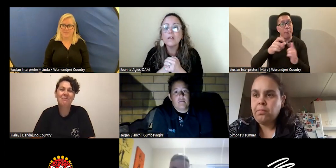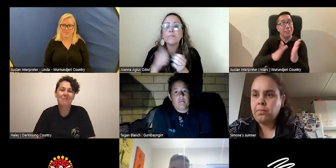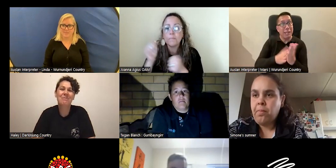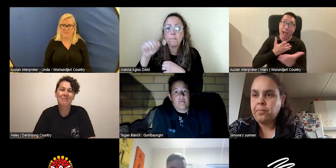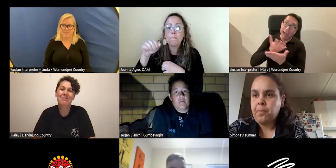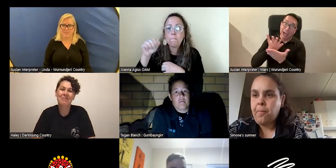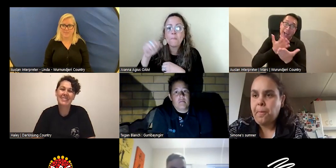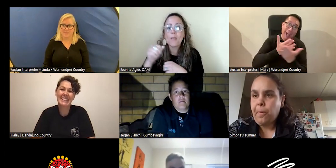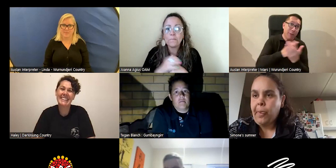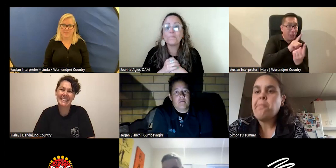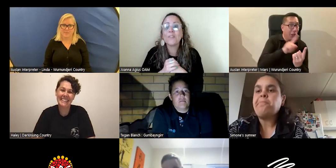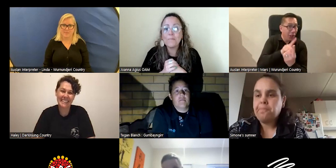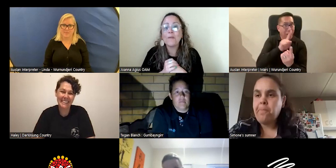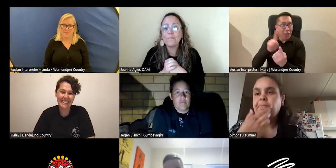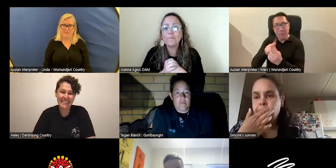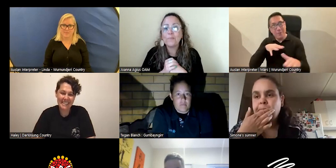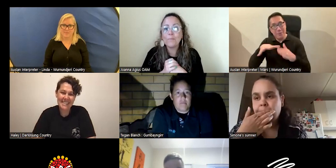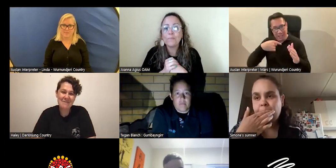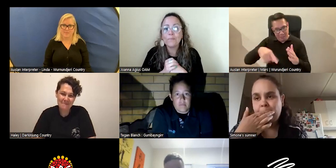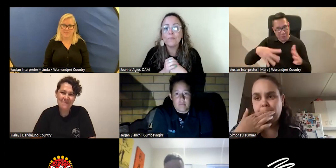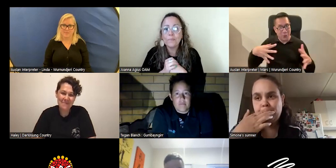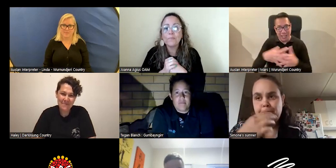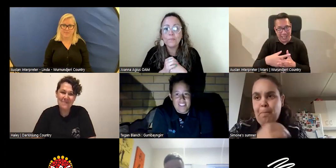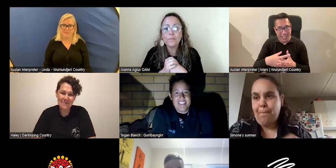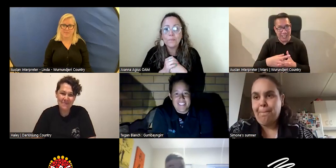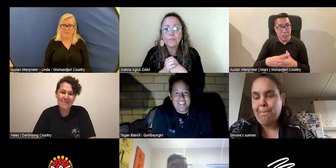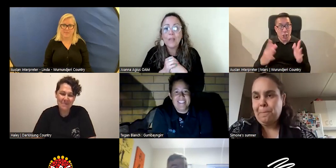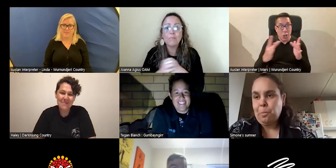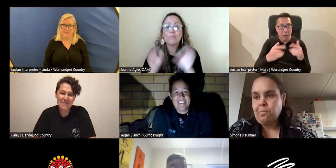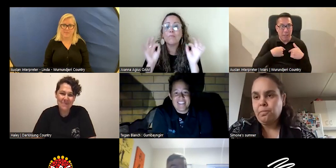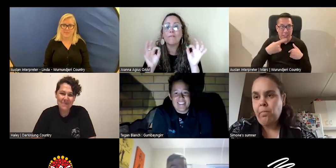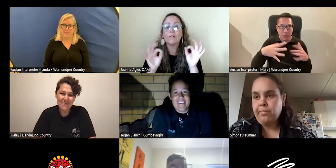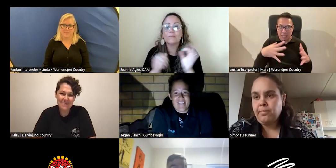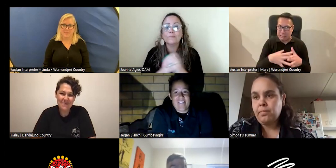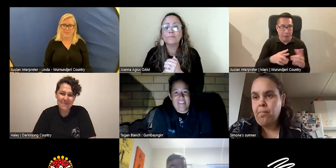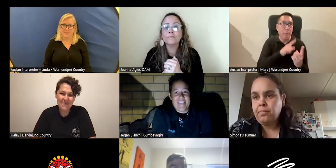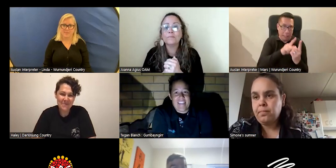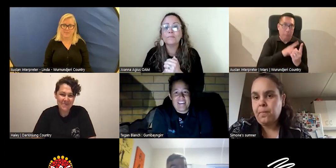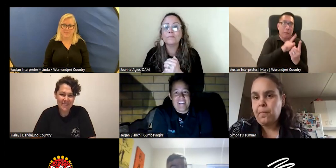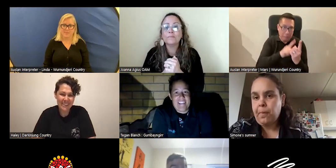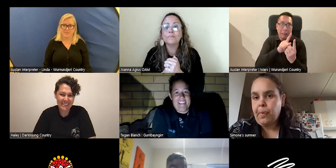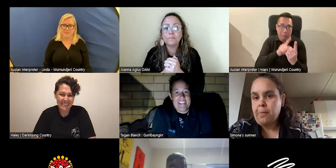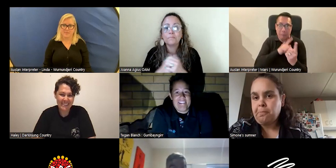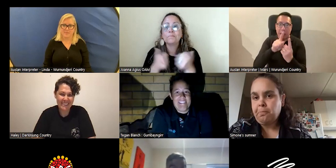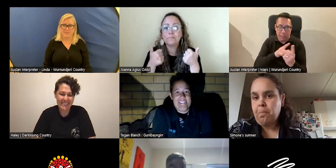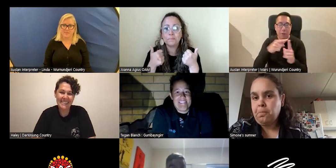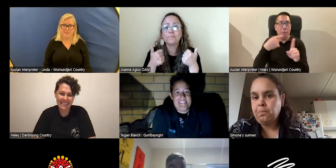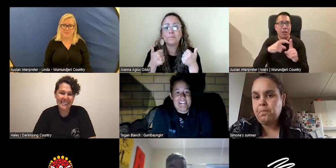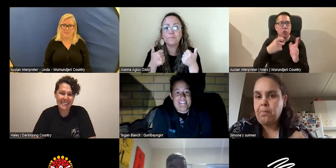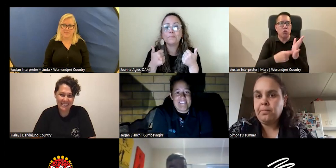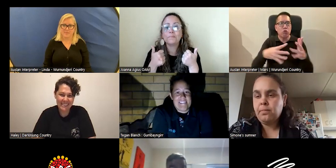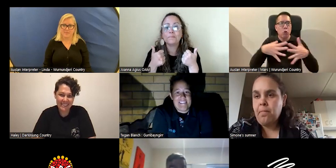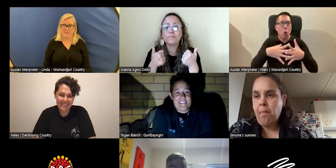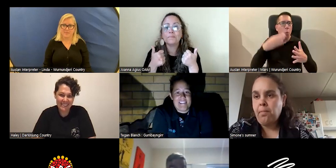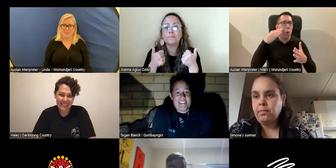Premier. Very busy week. It won't get me this week. I go and meet with the Crows women's team and the Port